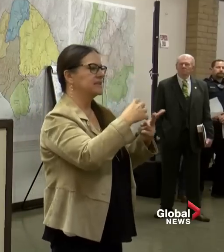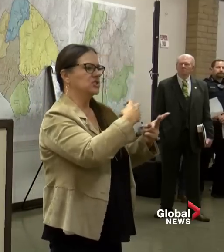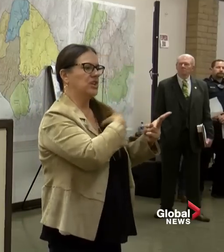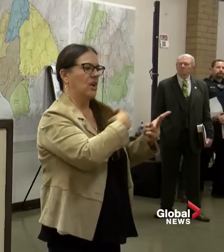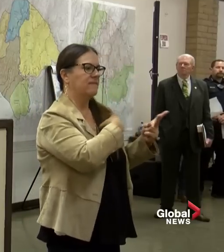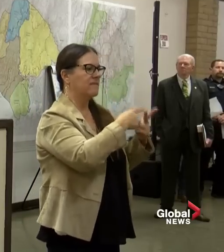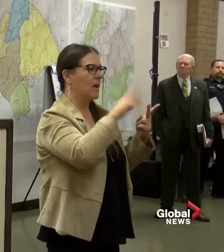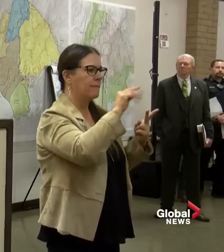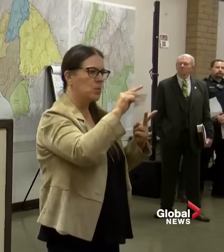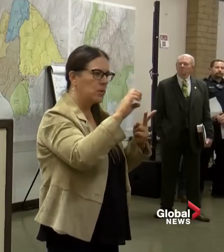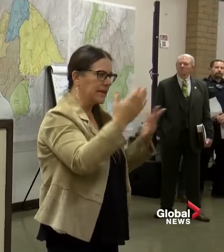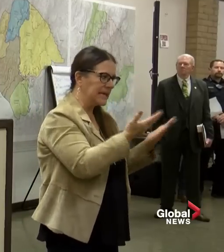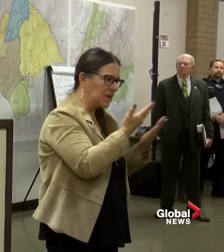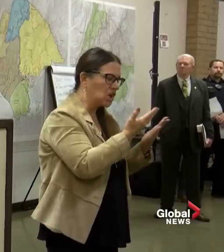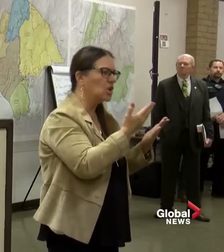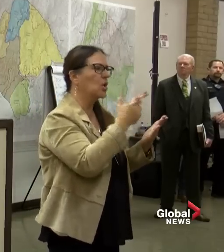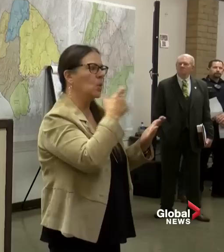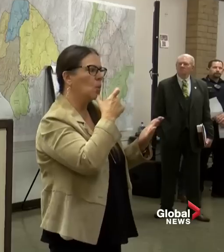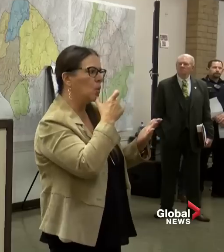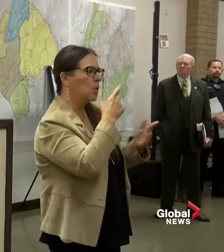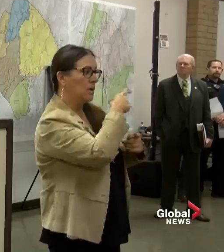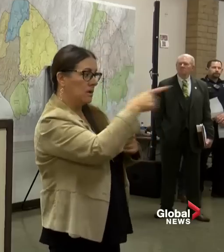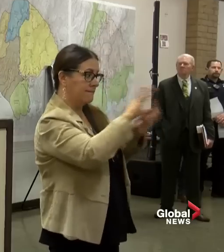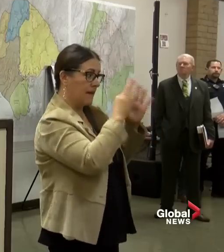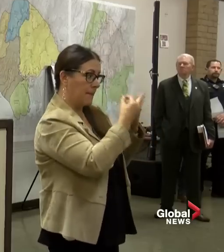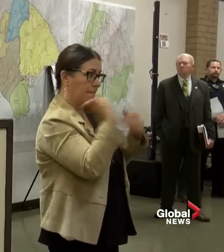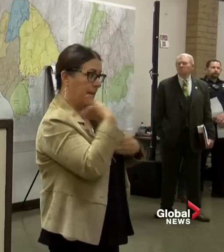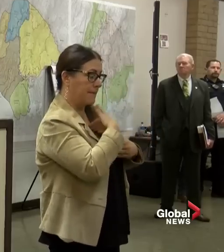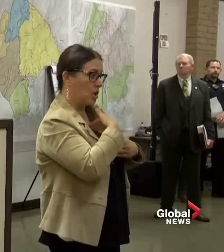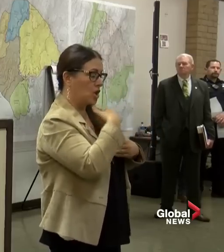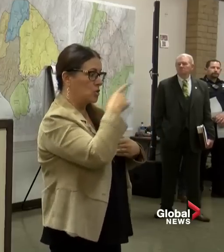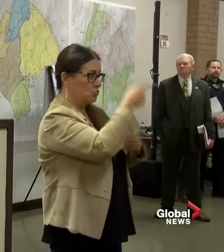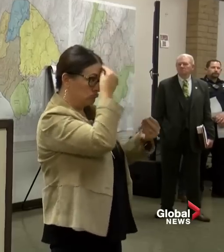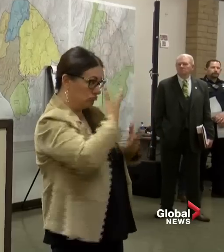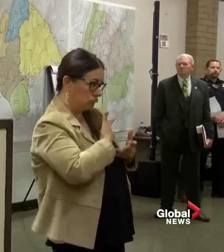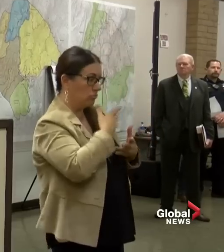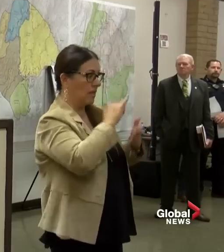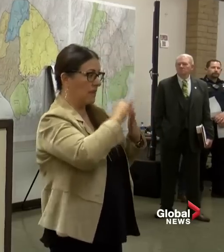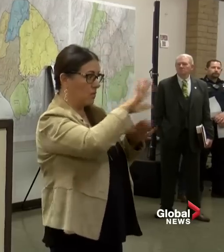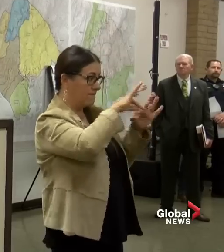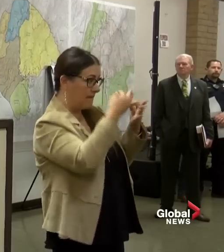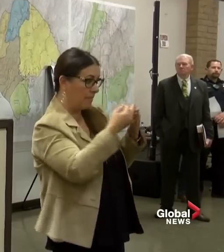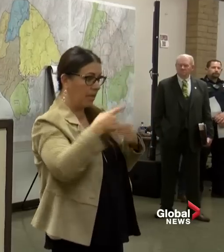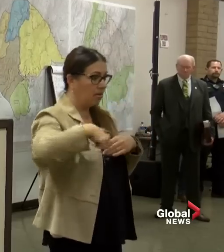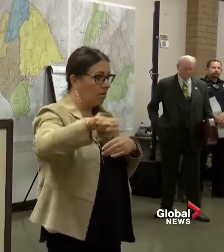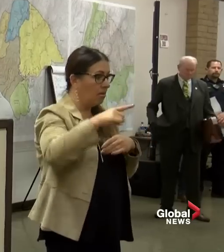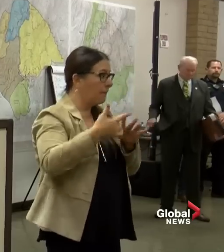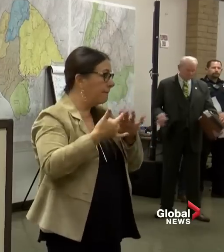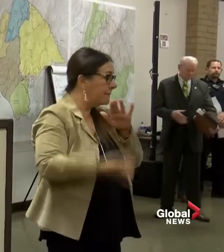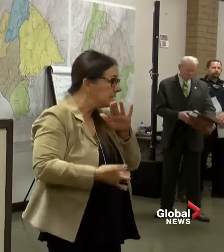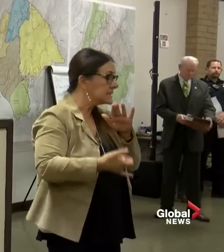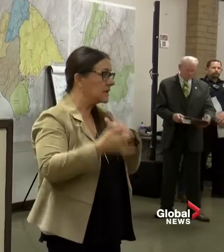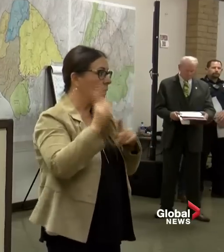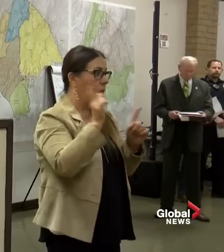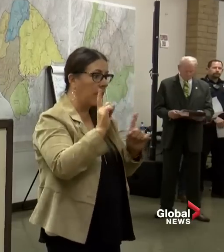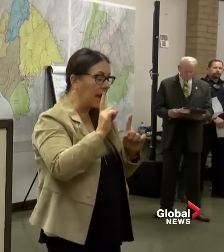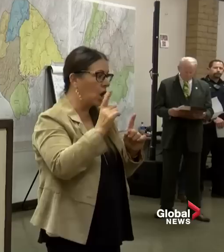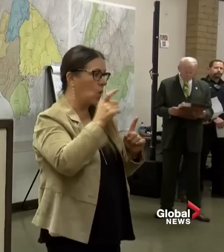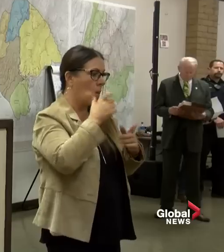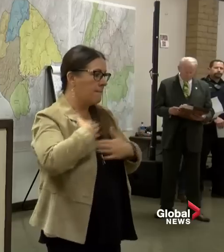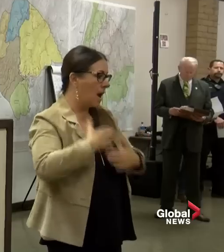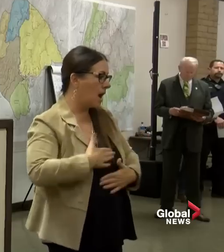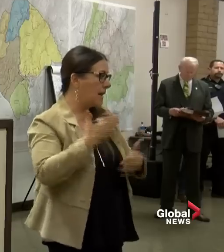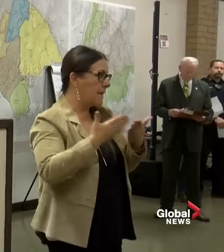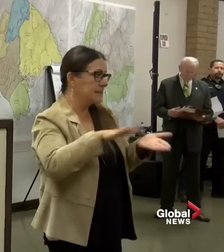family members who have loved ones missing. We're able to test those also in 2 hours and